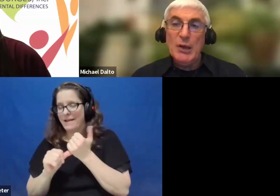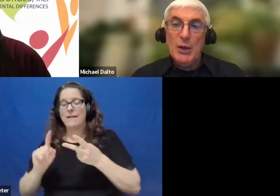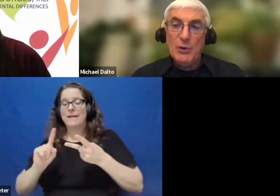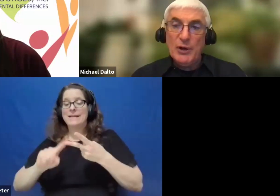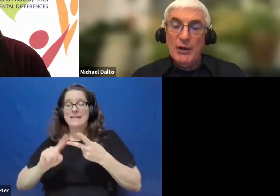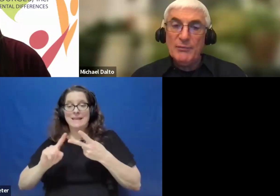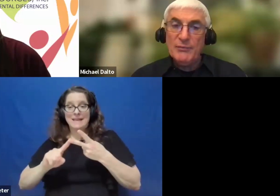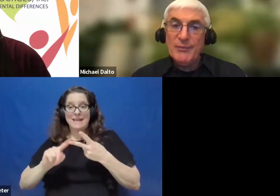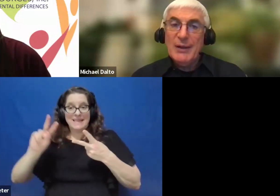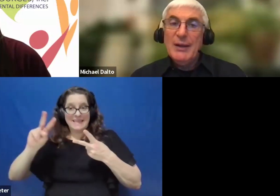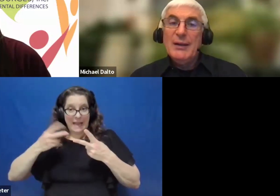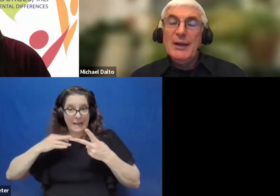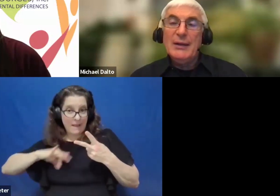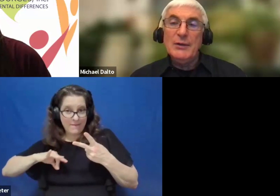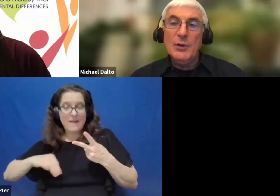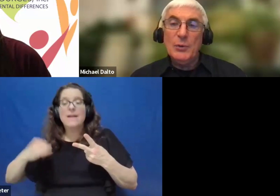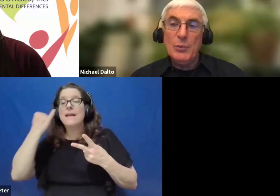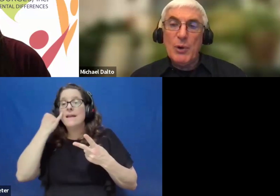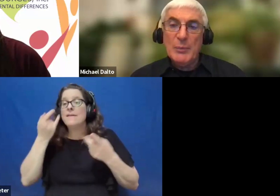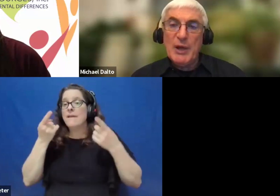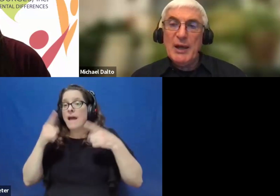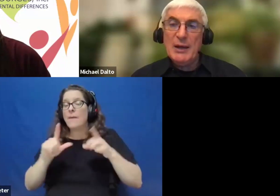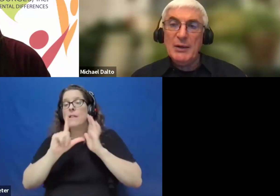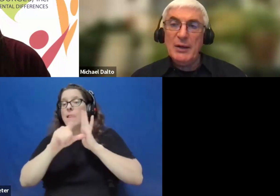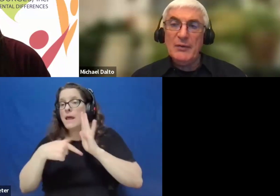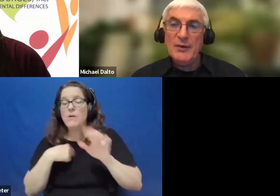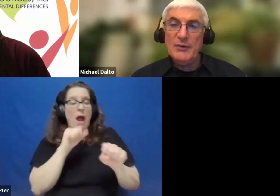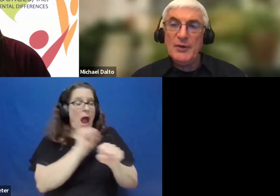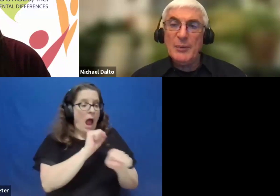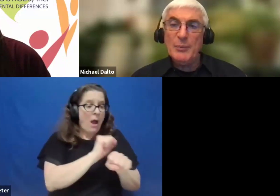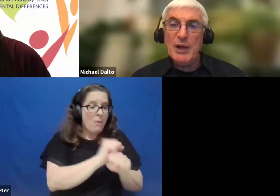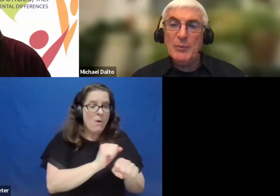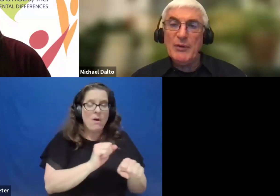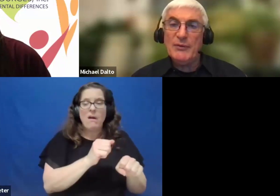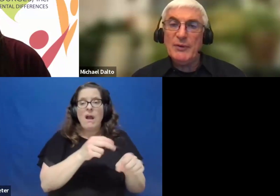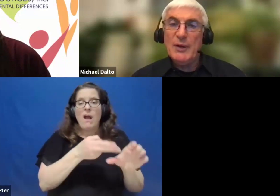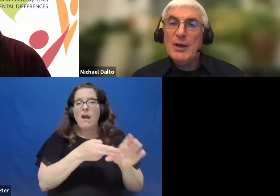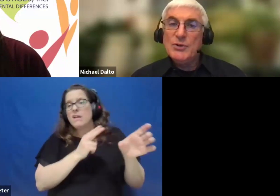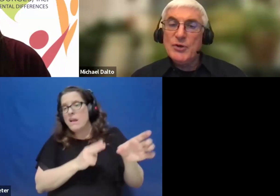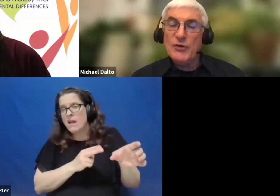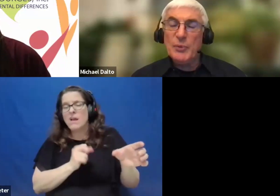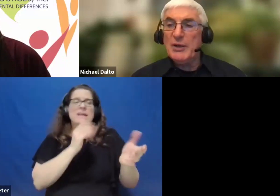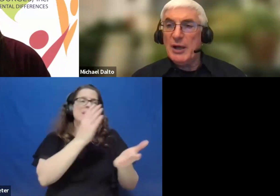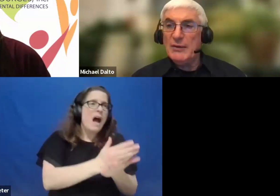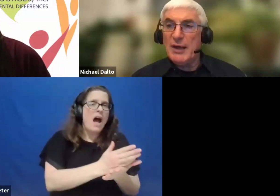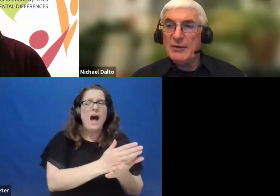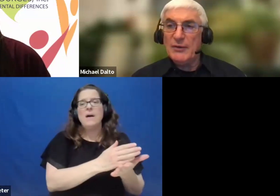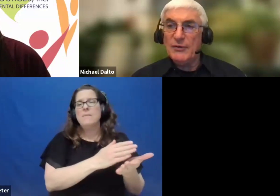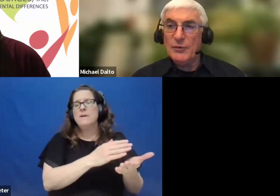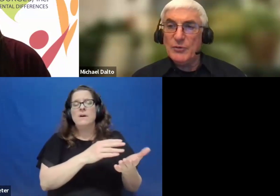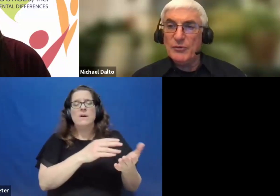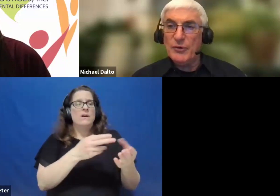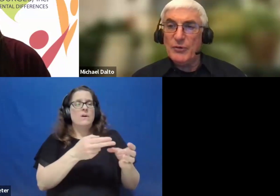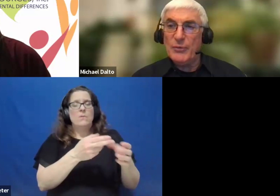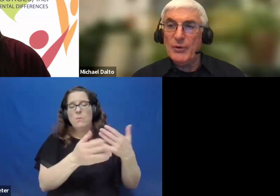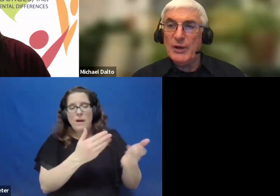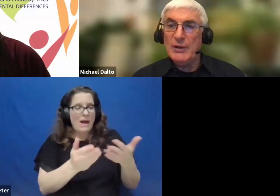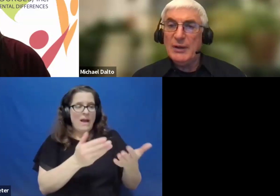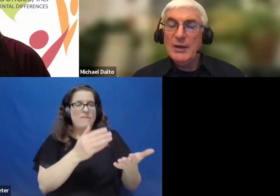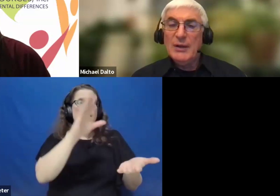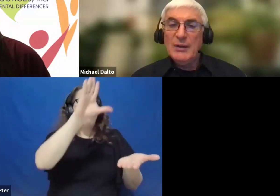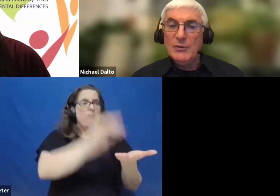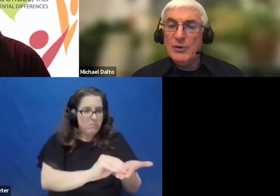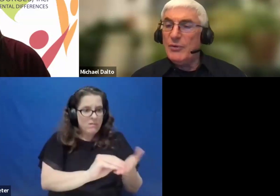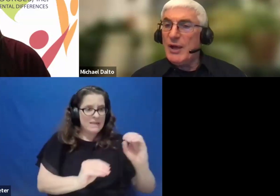drop low enough, they can go right back on SSI payments just by contacting Social